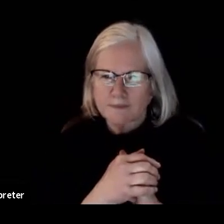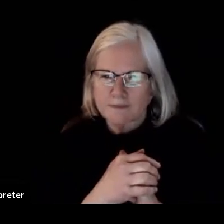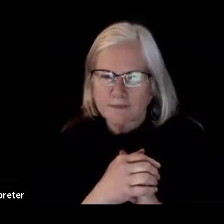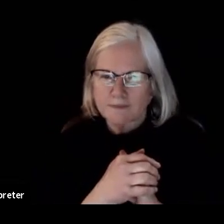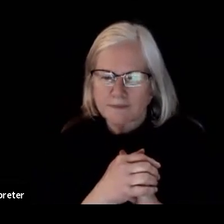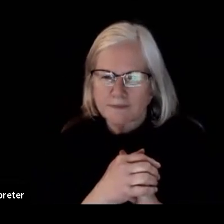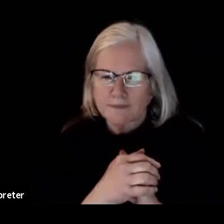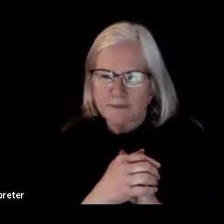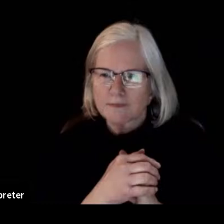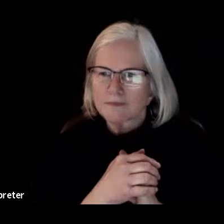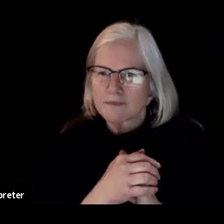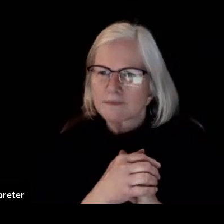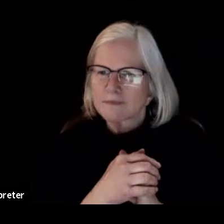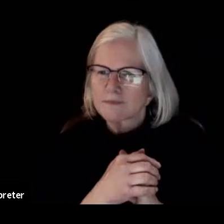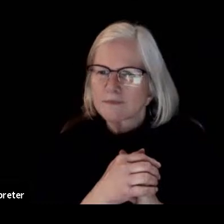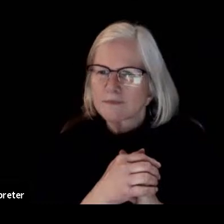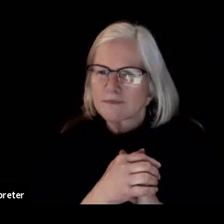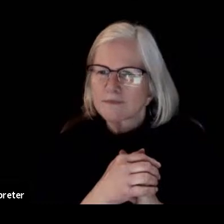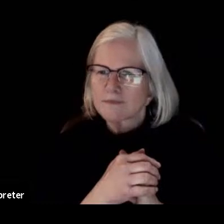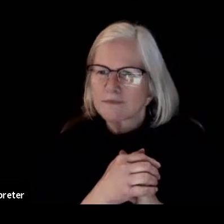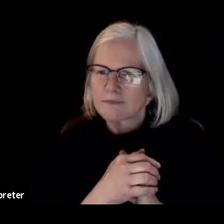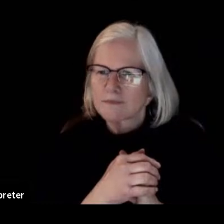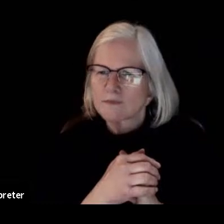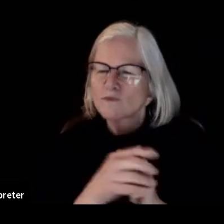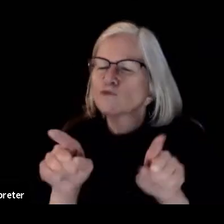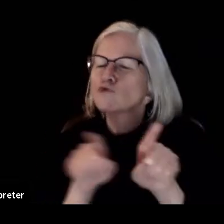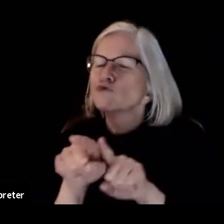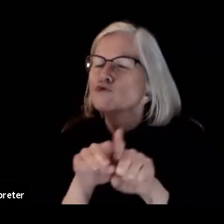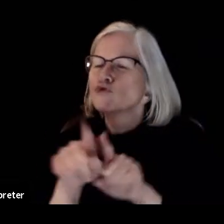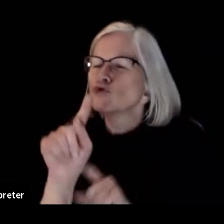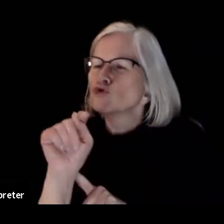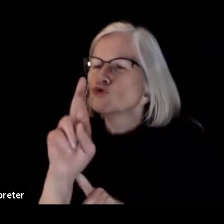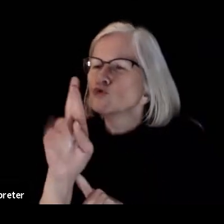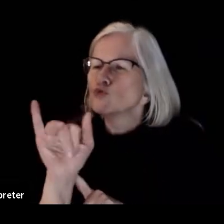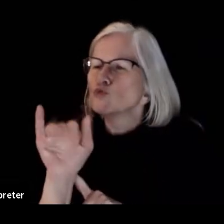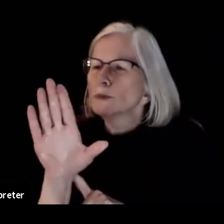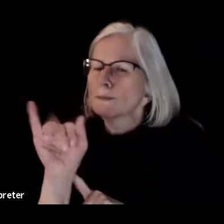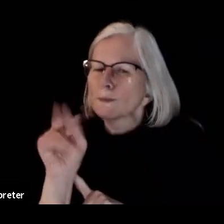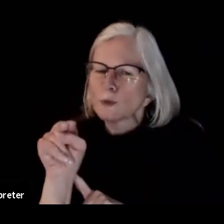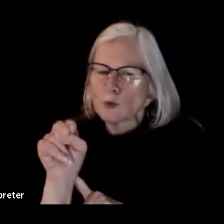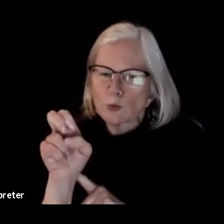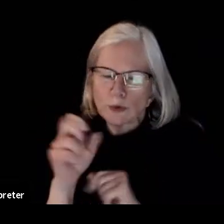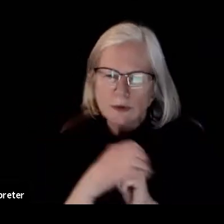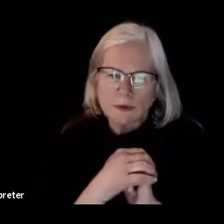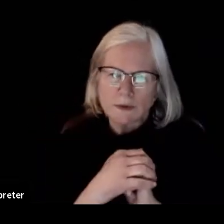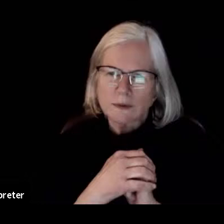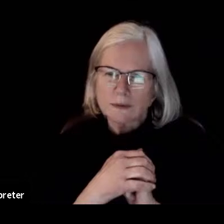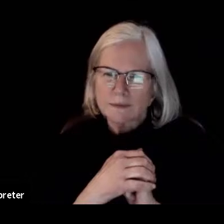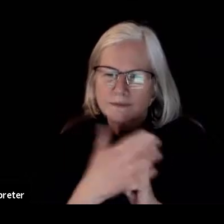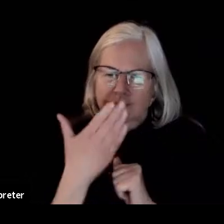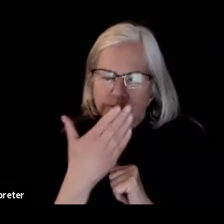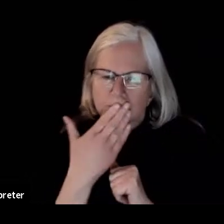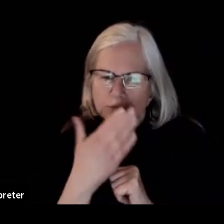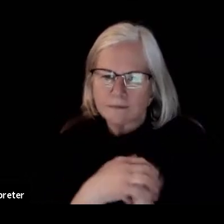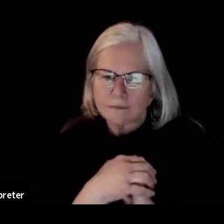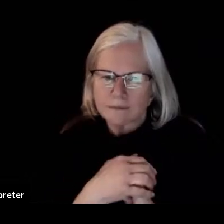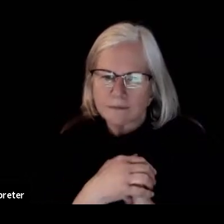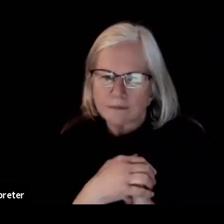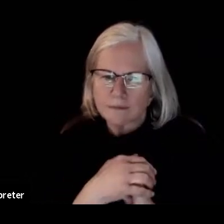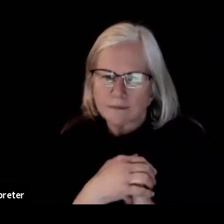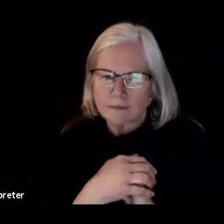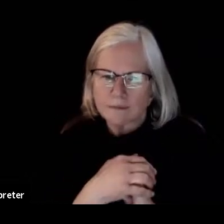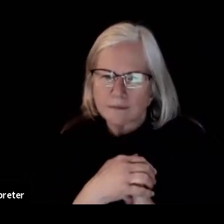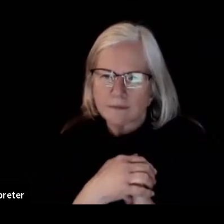Star Tribune. Go ahead, your line is open. Hi, thank you. On the testing of